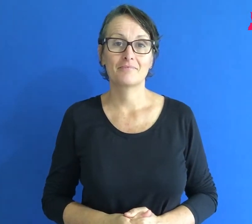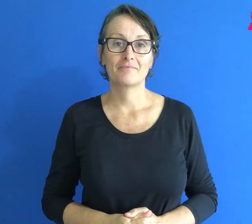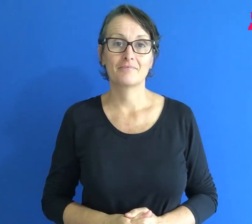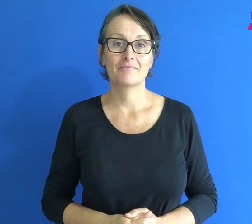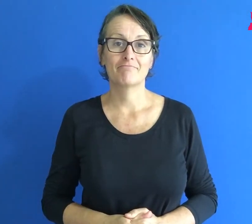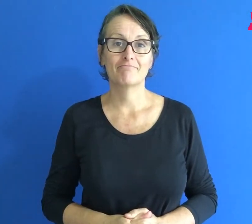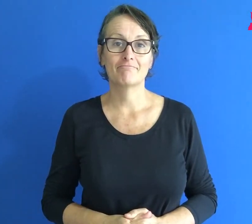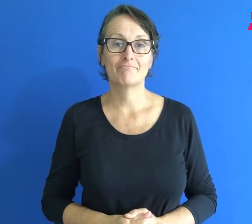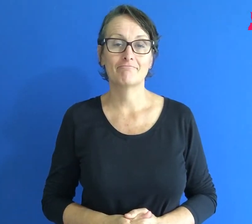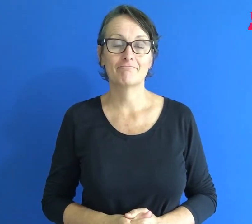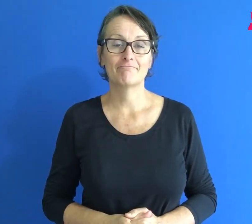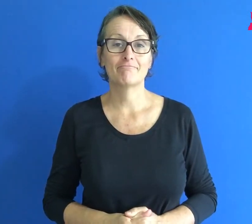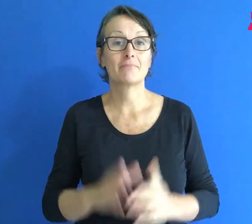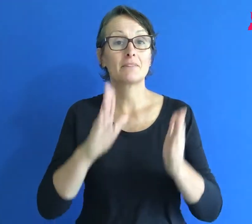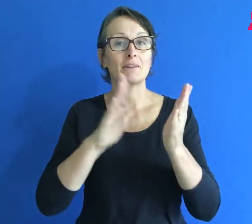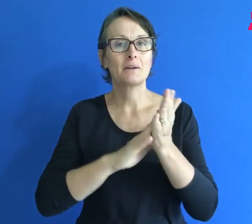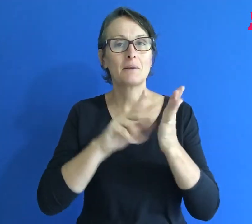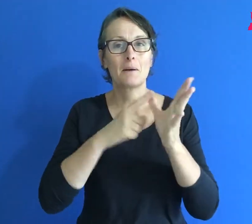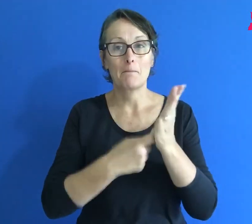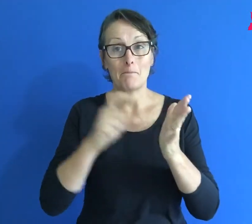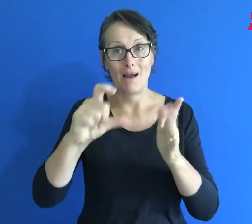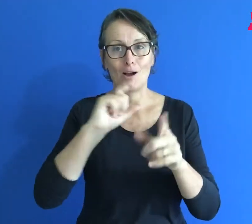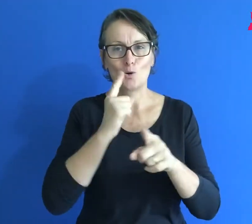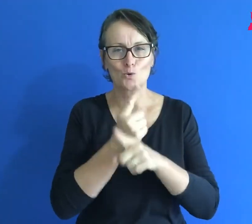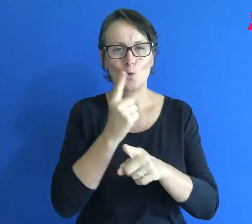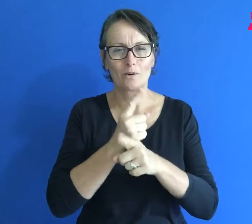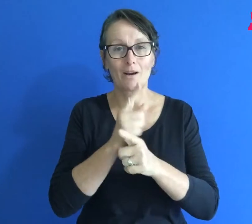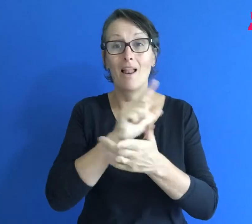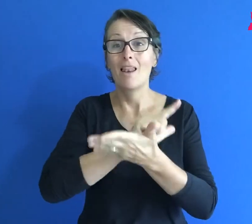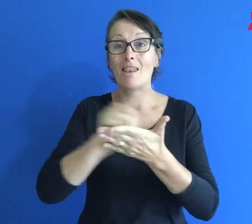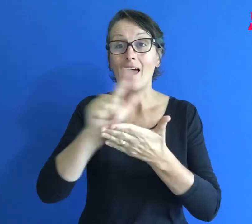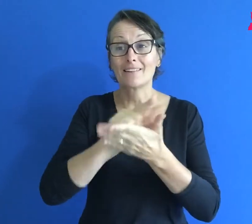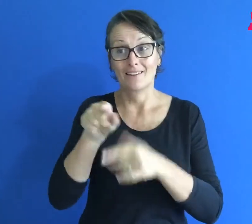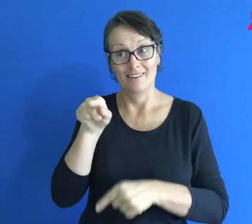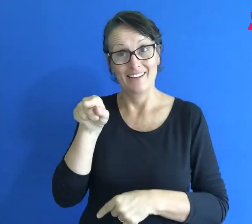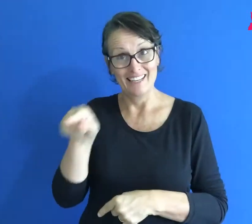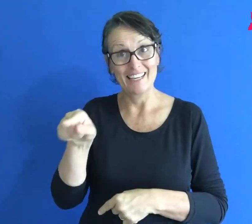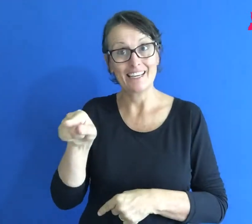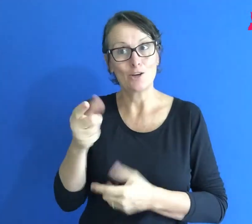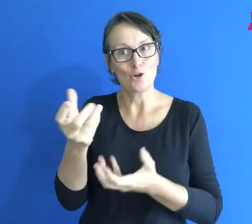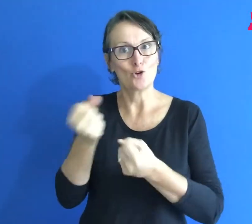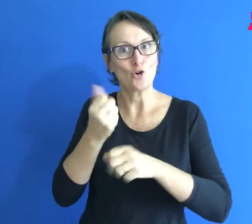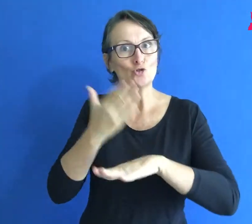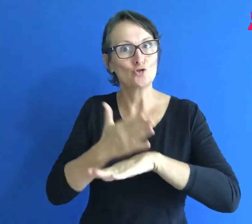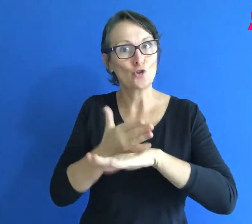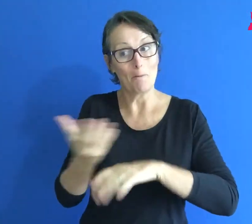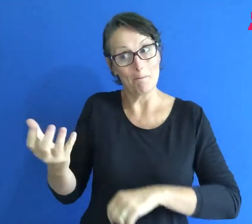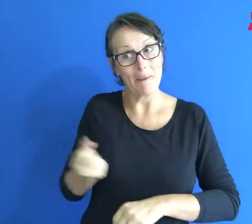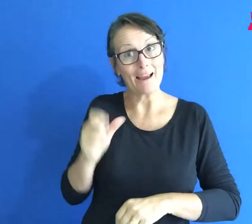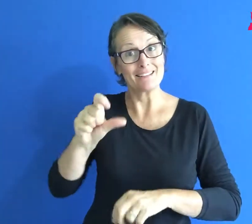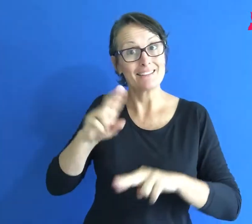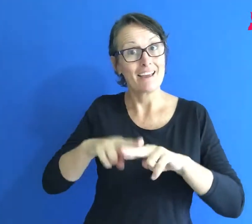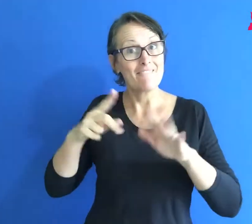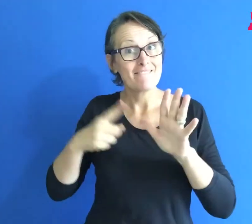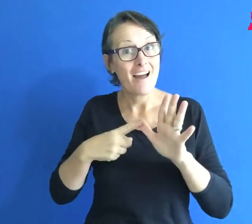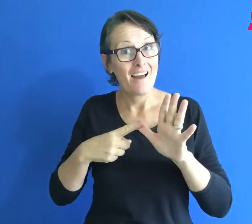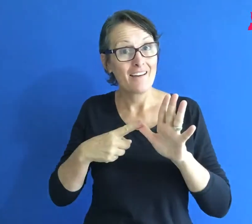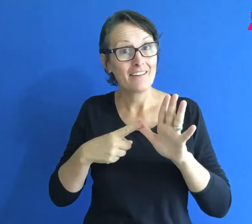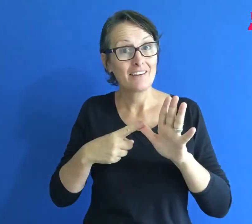Before long, an opportunity opened up for Cliff to make a career change. He took a paid job with the CFA in community safety in central Victoria. He